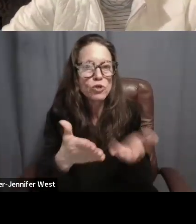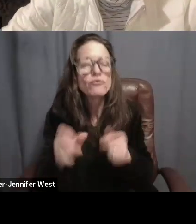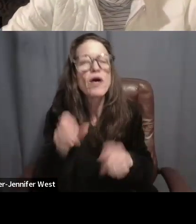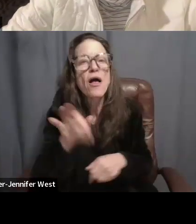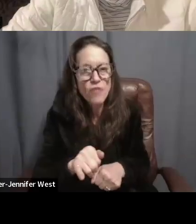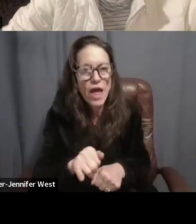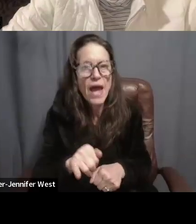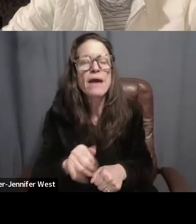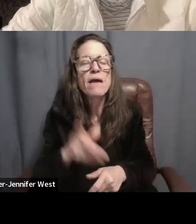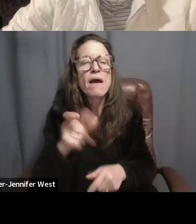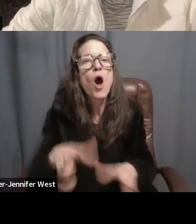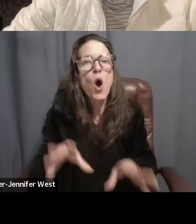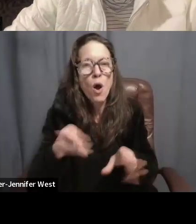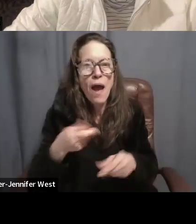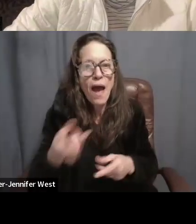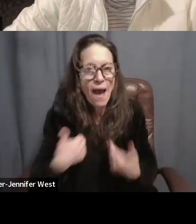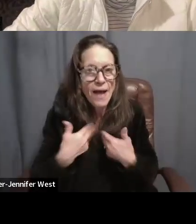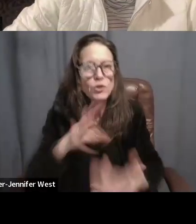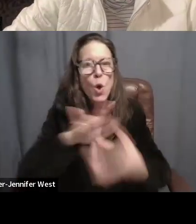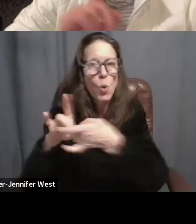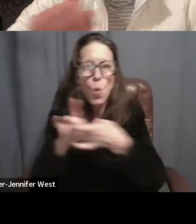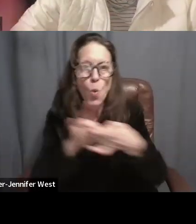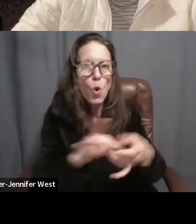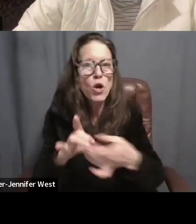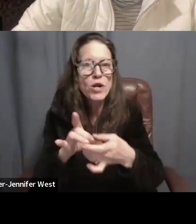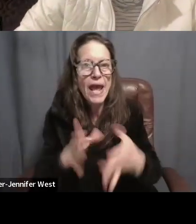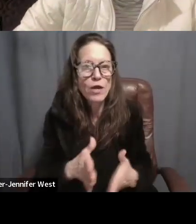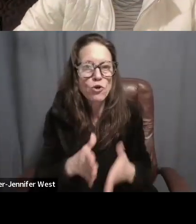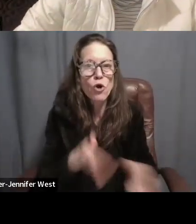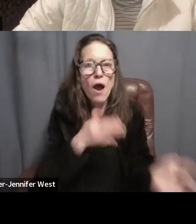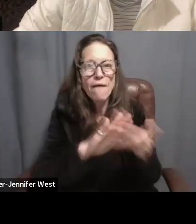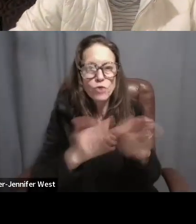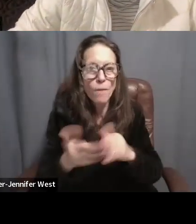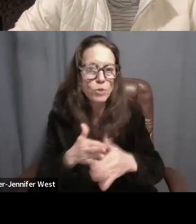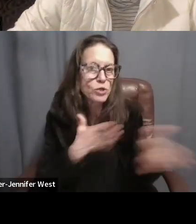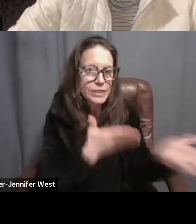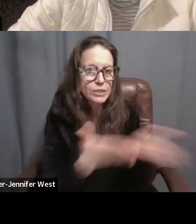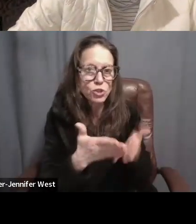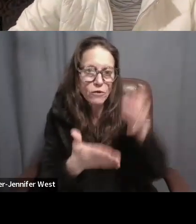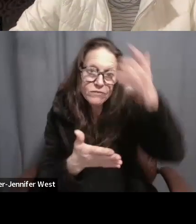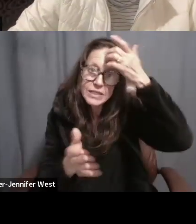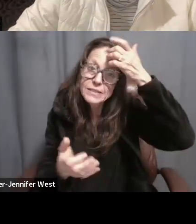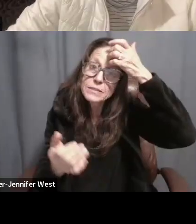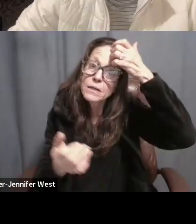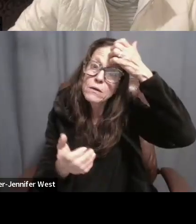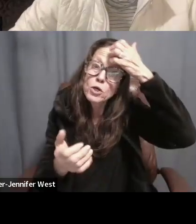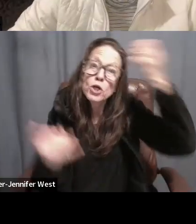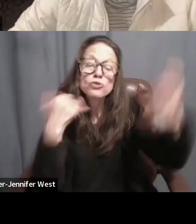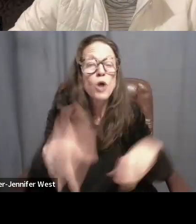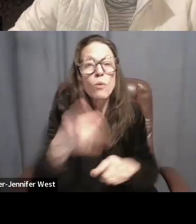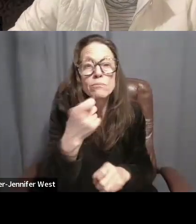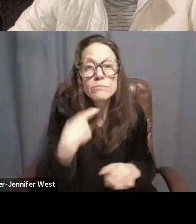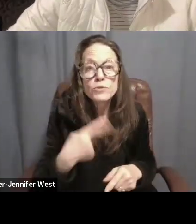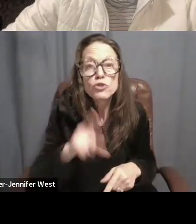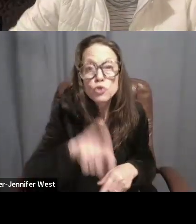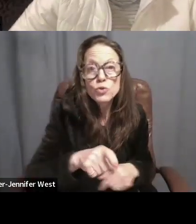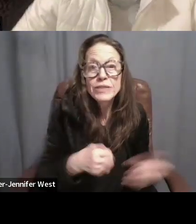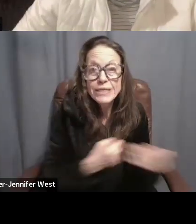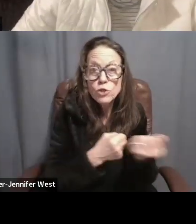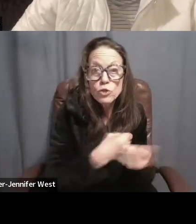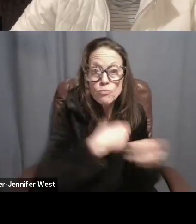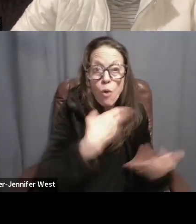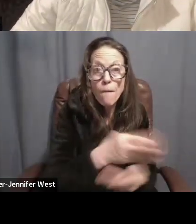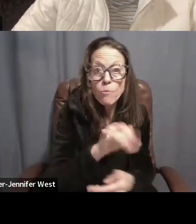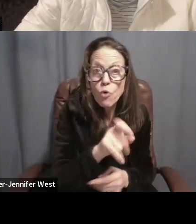of community services. So in answer to the question, do you need a support broker or a CCS first? You